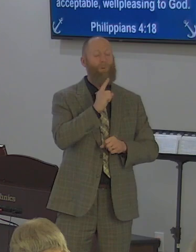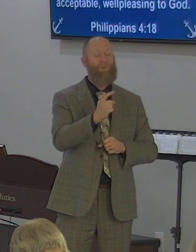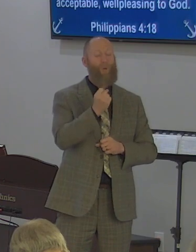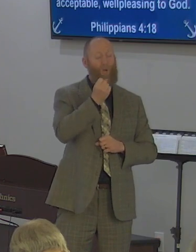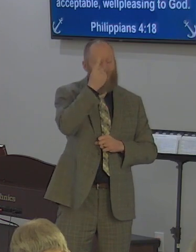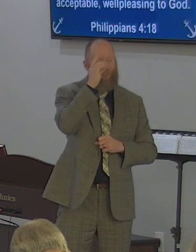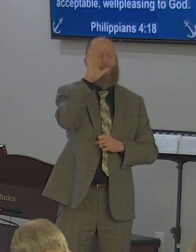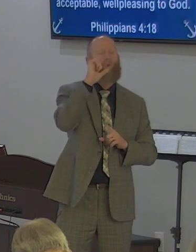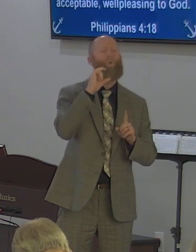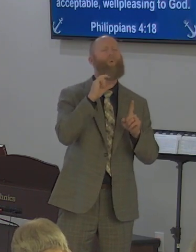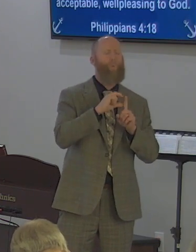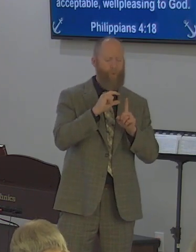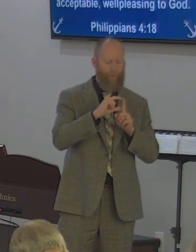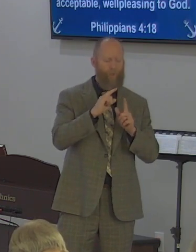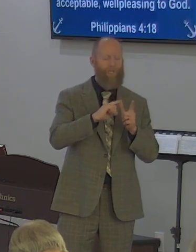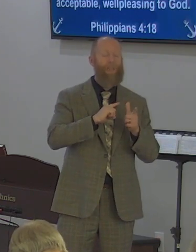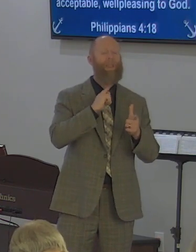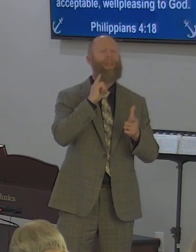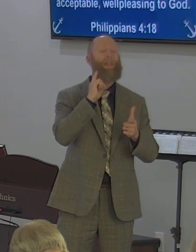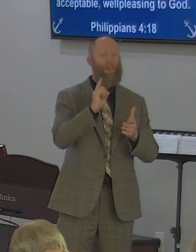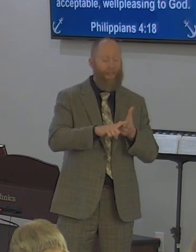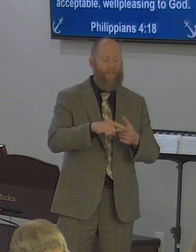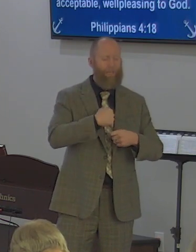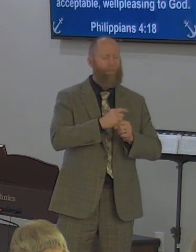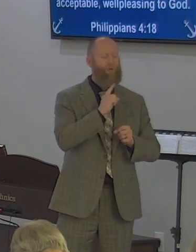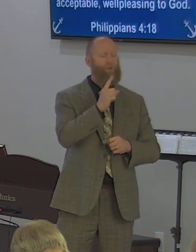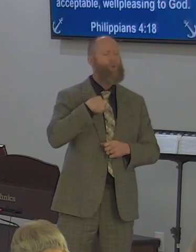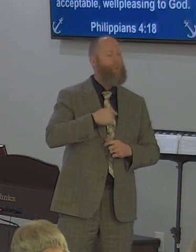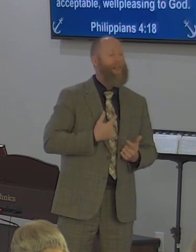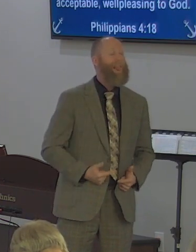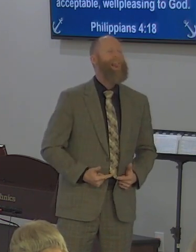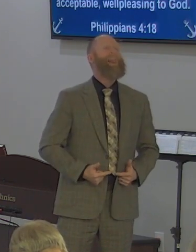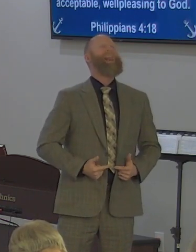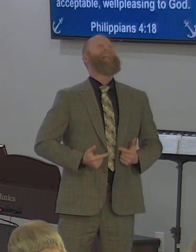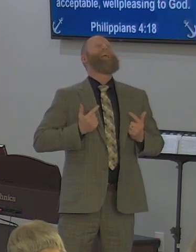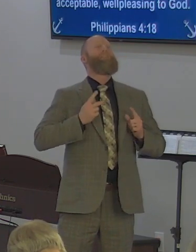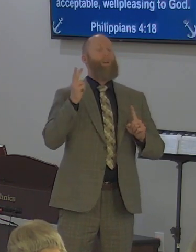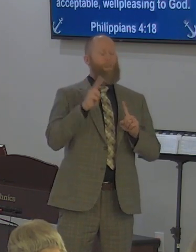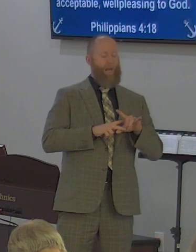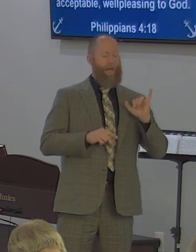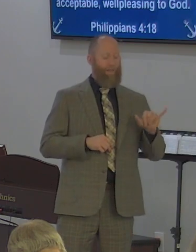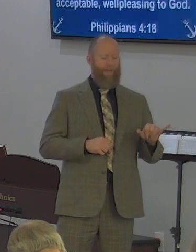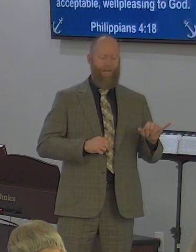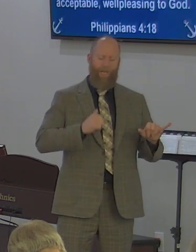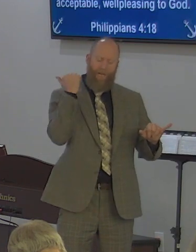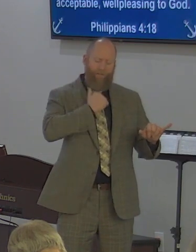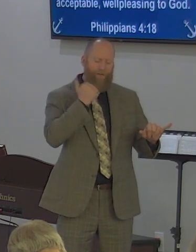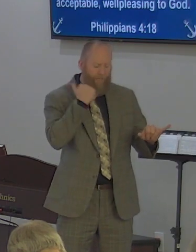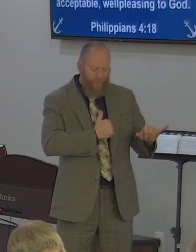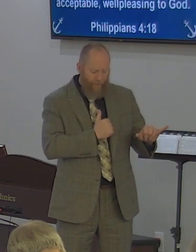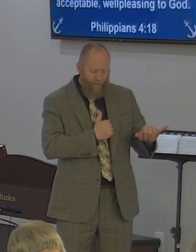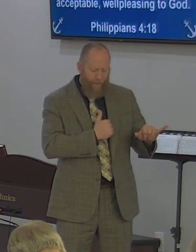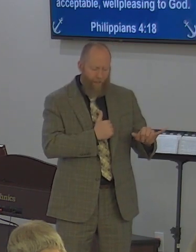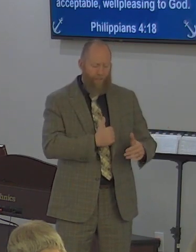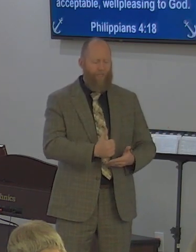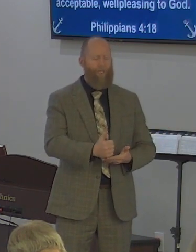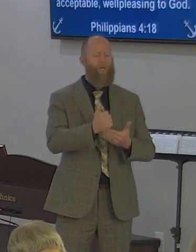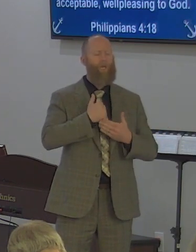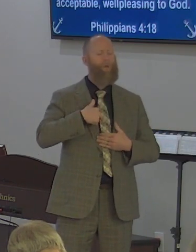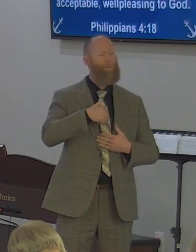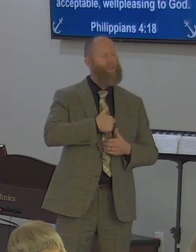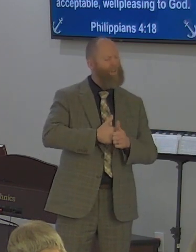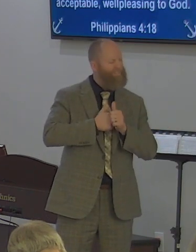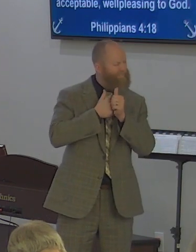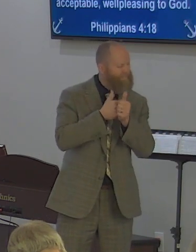you say, and careful to live it as we go about our days. Help us, Lord, to just follow